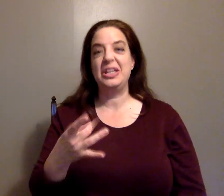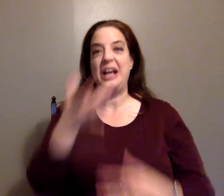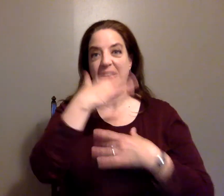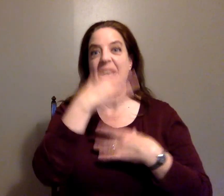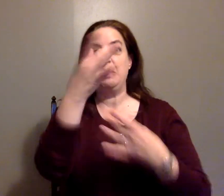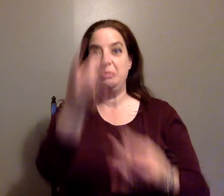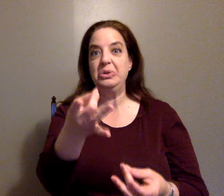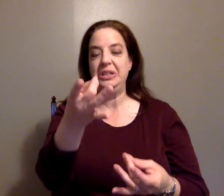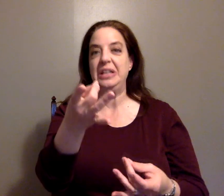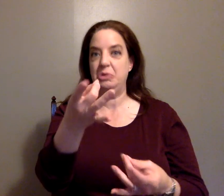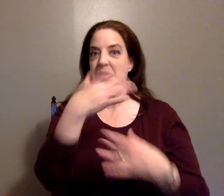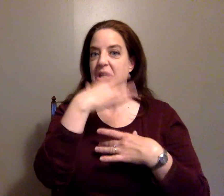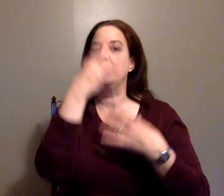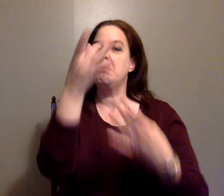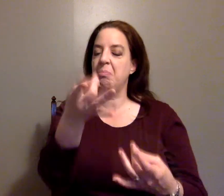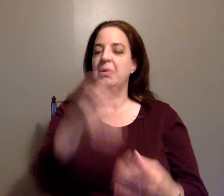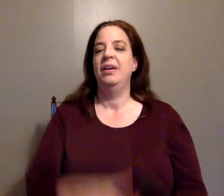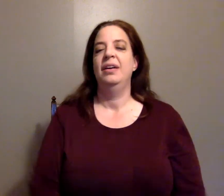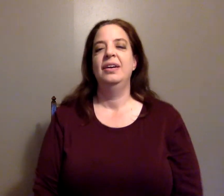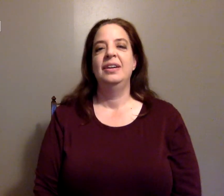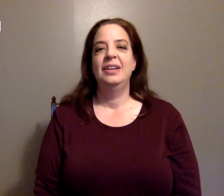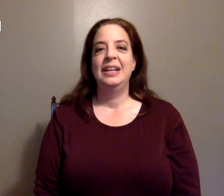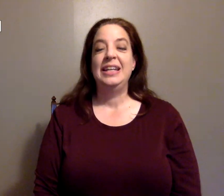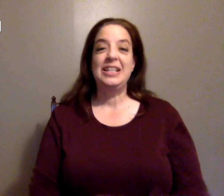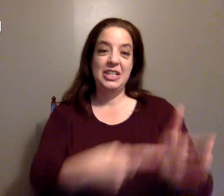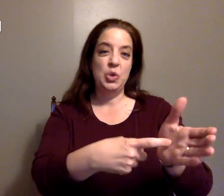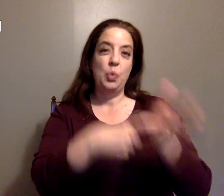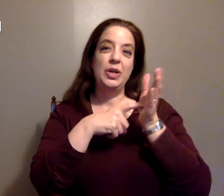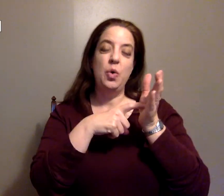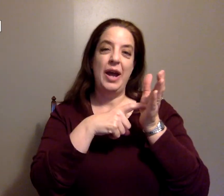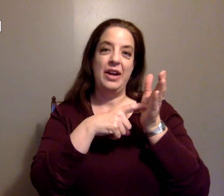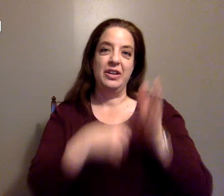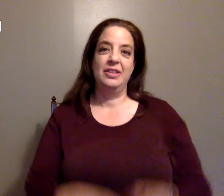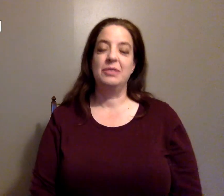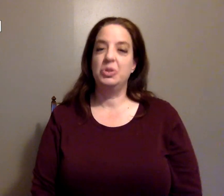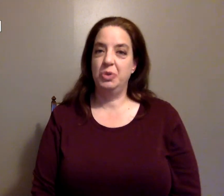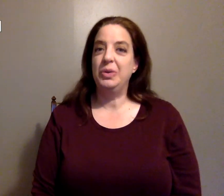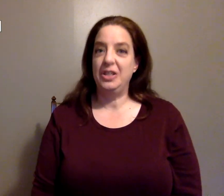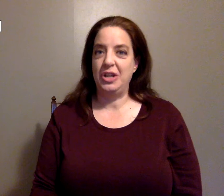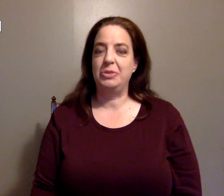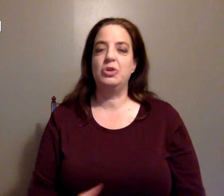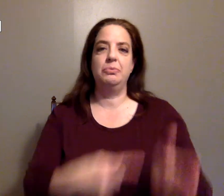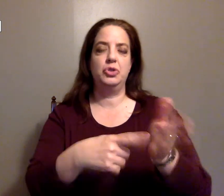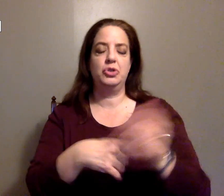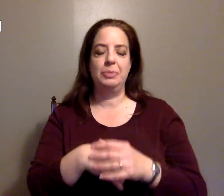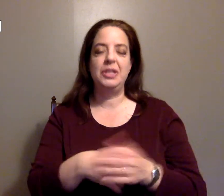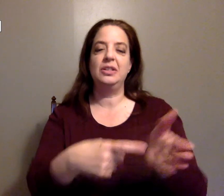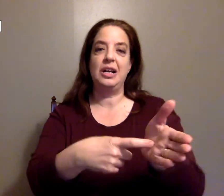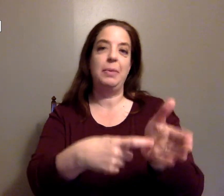I like it, I'm really interested in it. Next is required. Sometimes when you're reading a job description, they'll talk about what